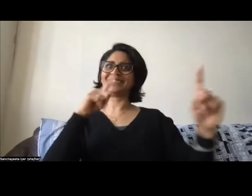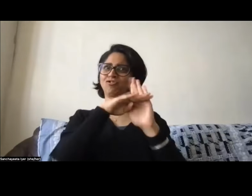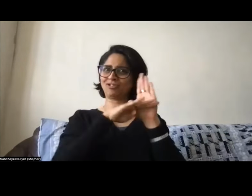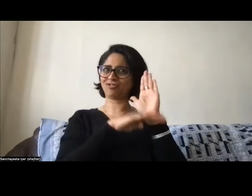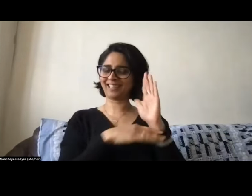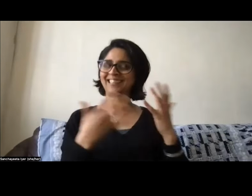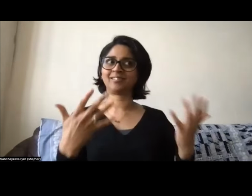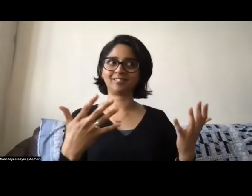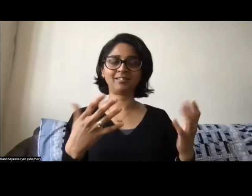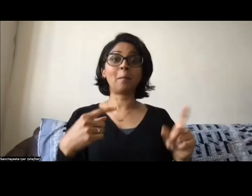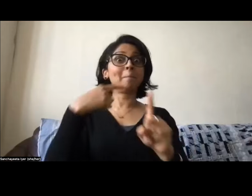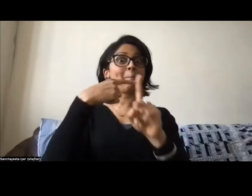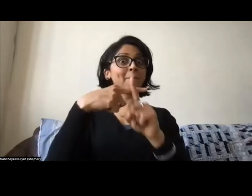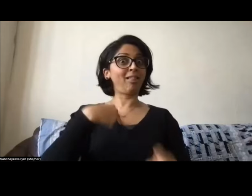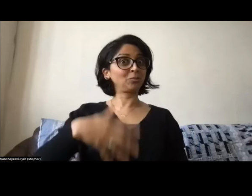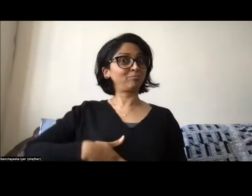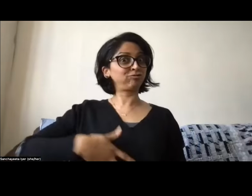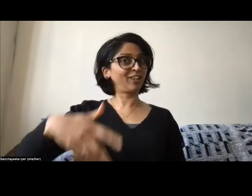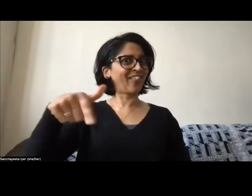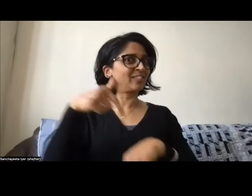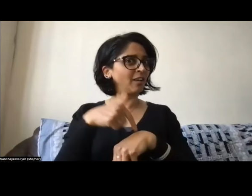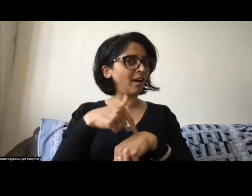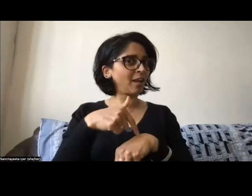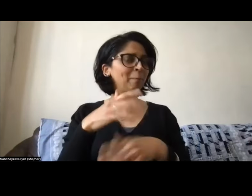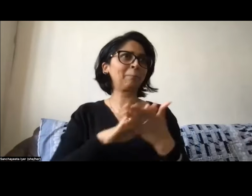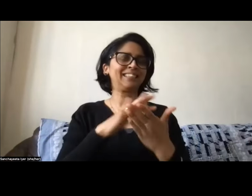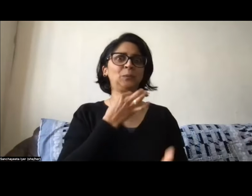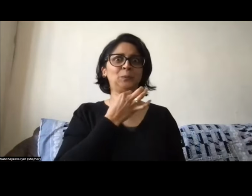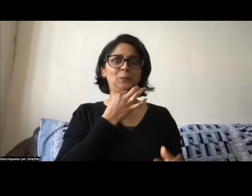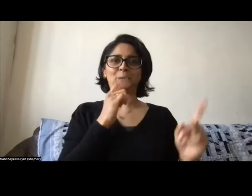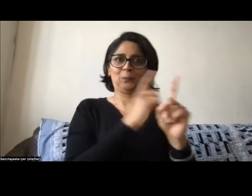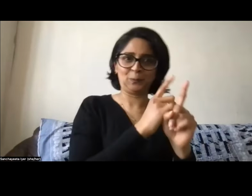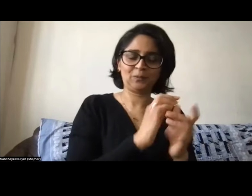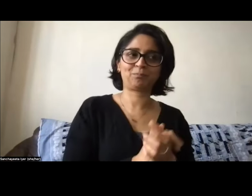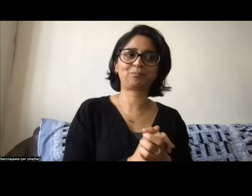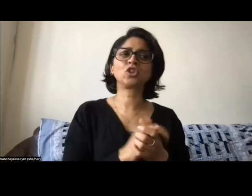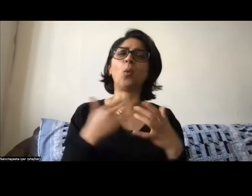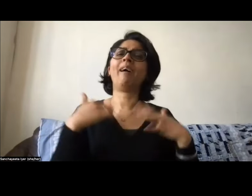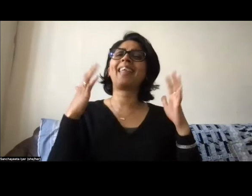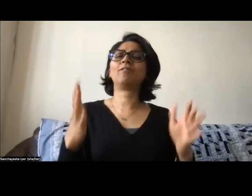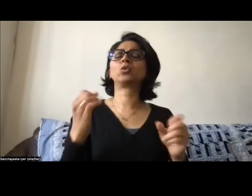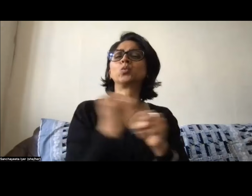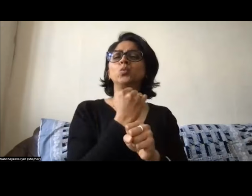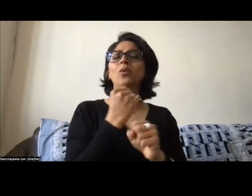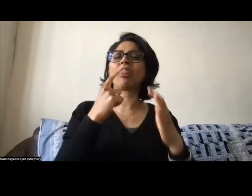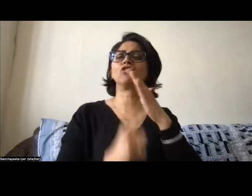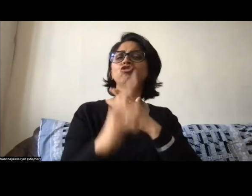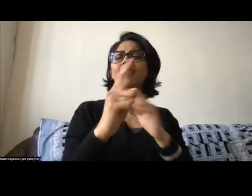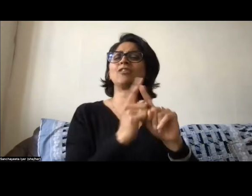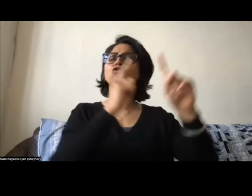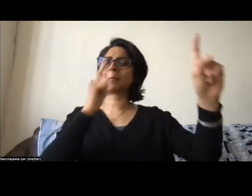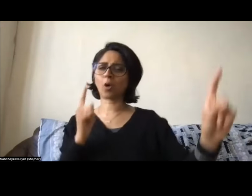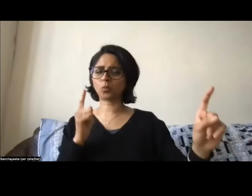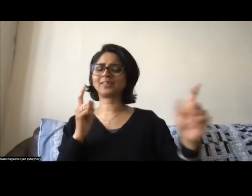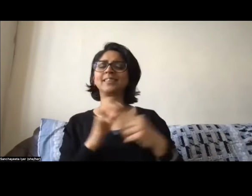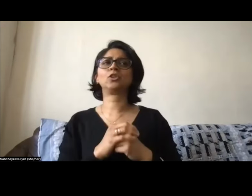journey because we had of all the restrictions with social distancing, and I was also pregnant, so I was at high risk as well. So